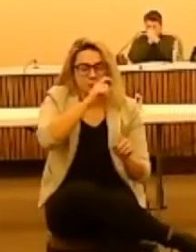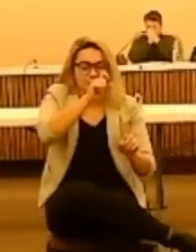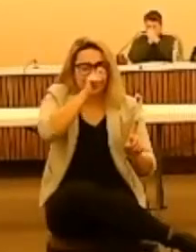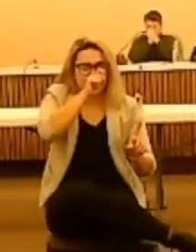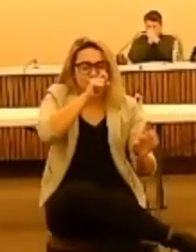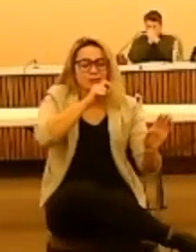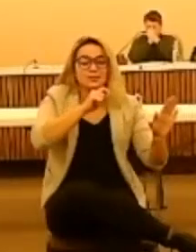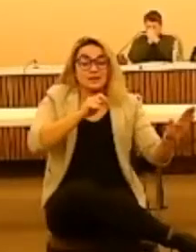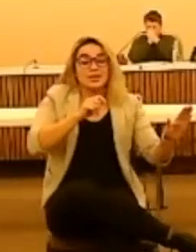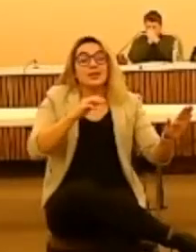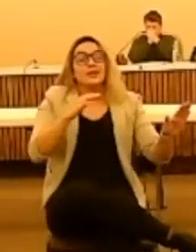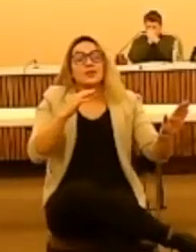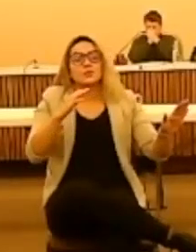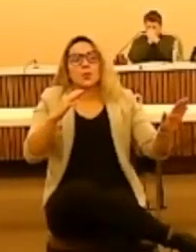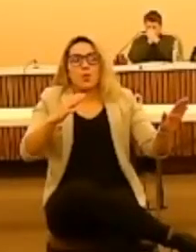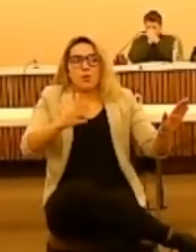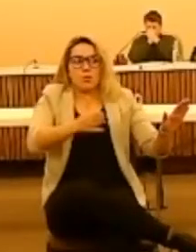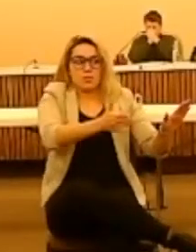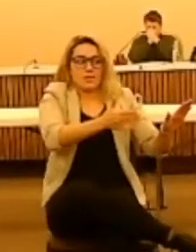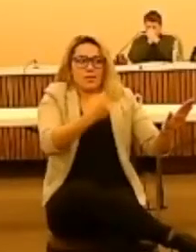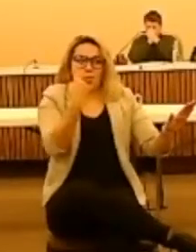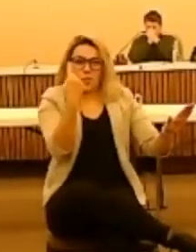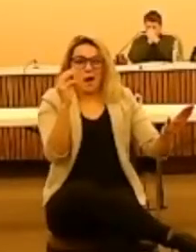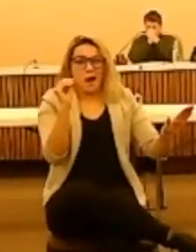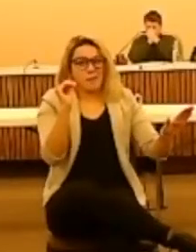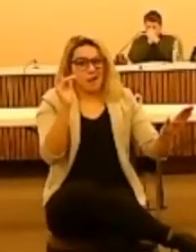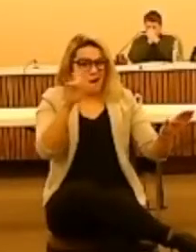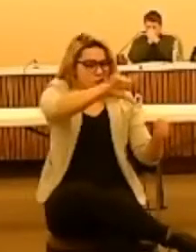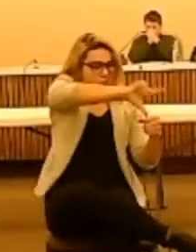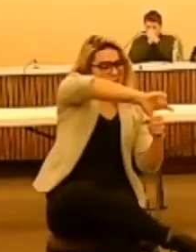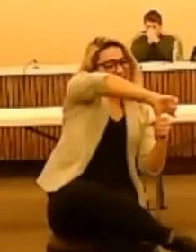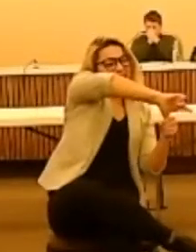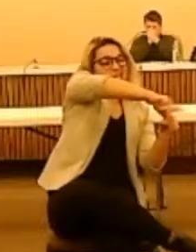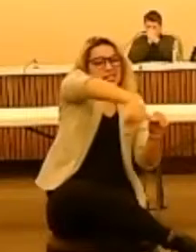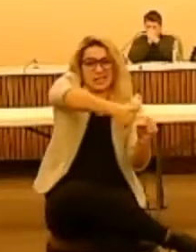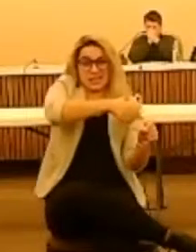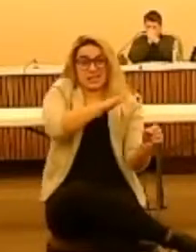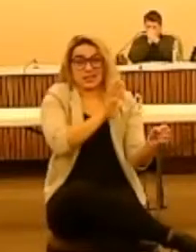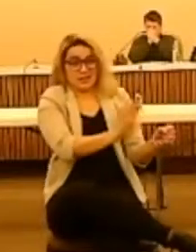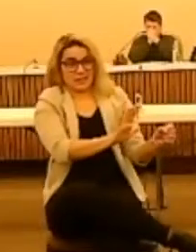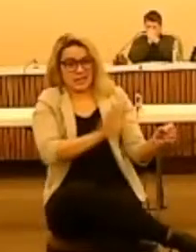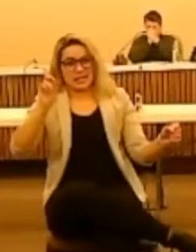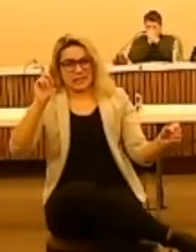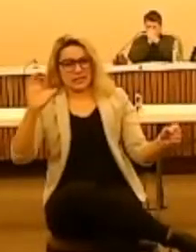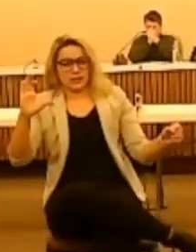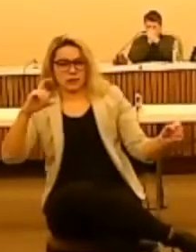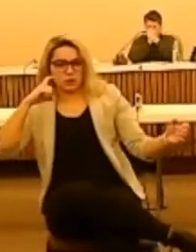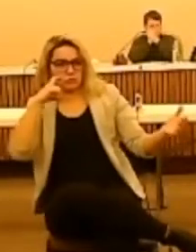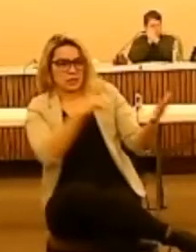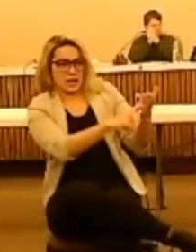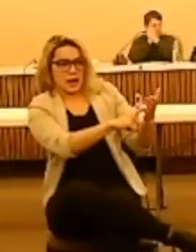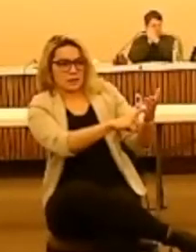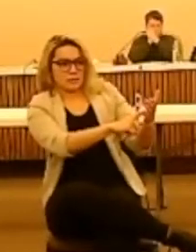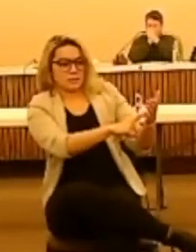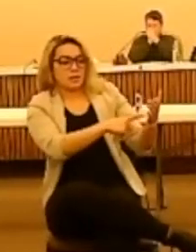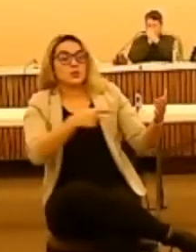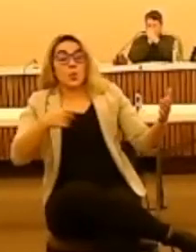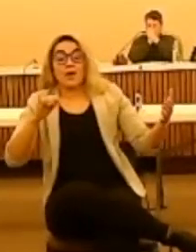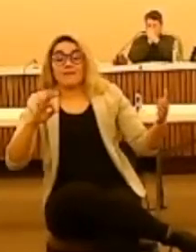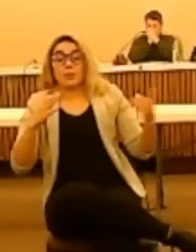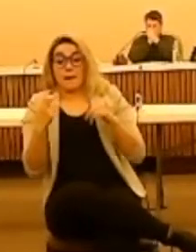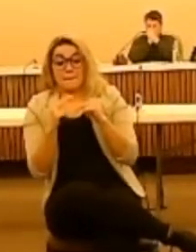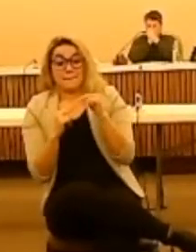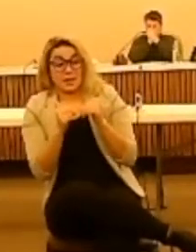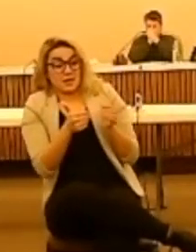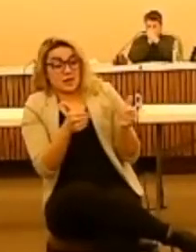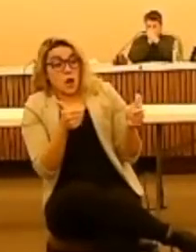they then throw out a mile radius circle so that anything occurs in there that at least shows up on the form, which is an